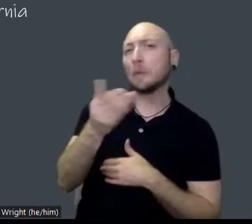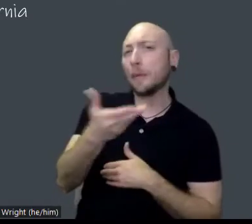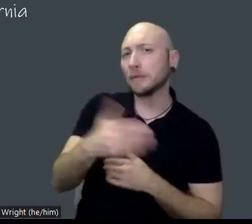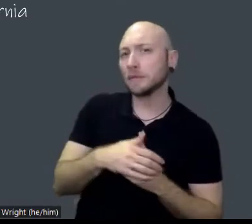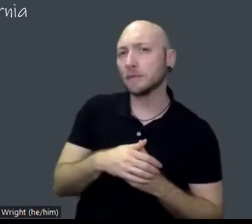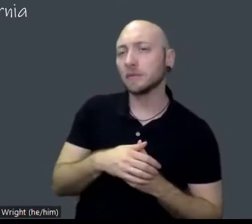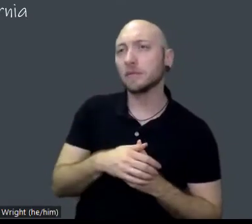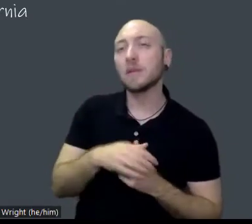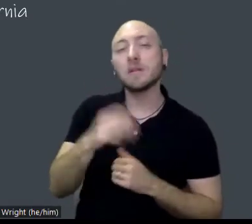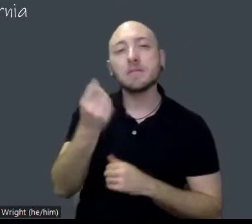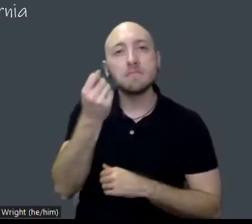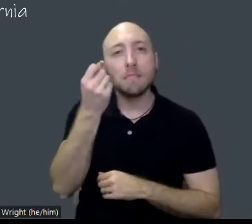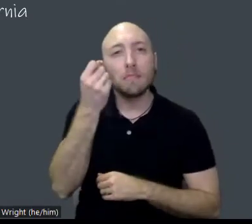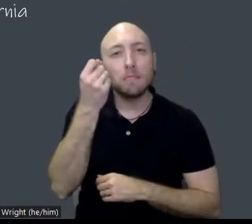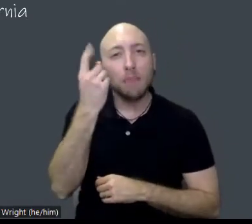But